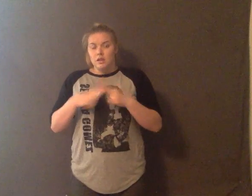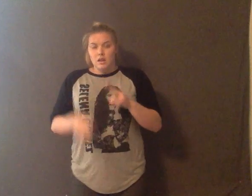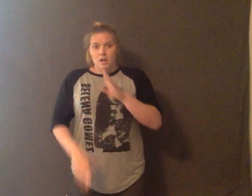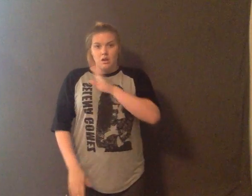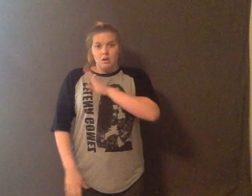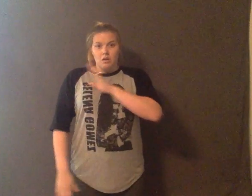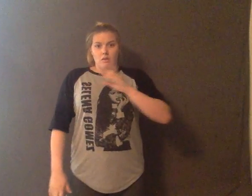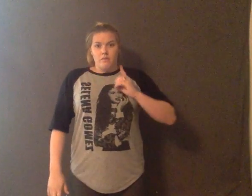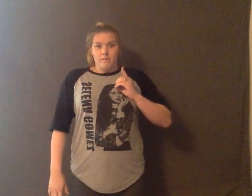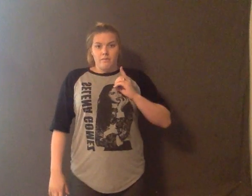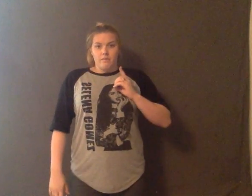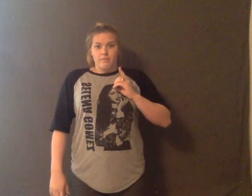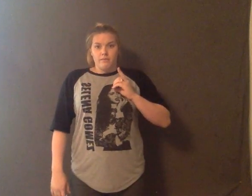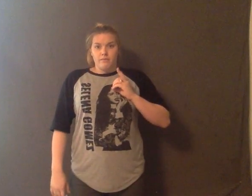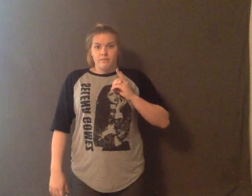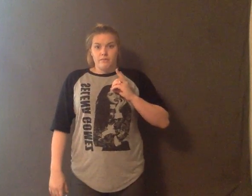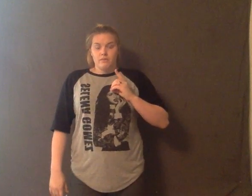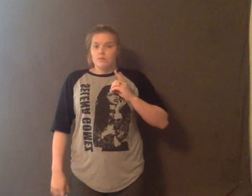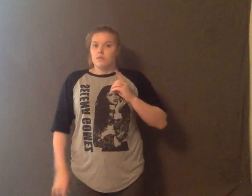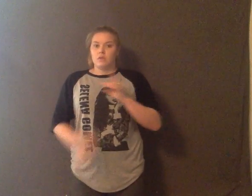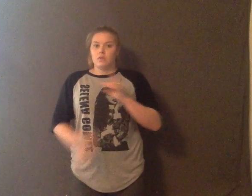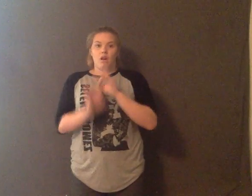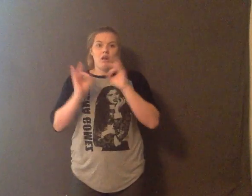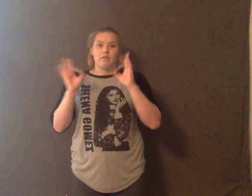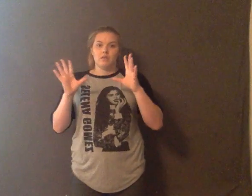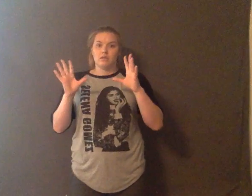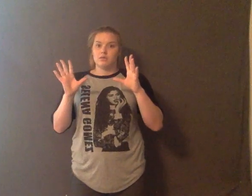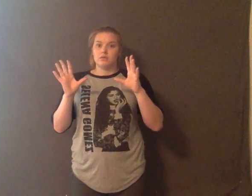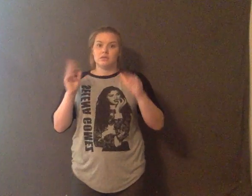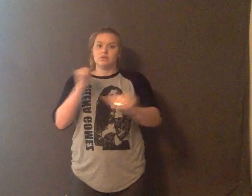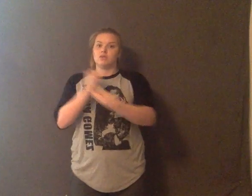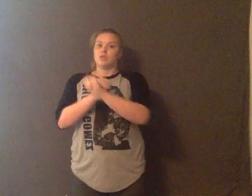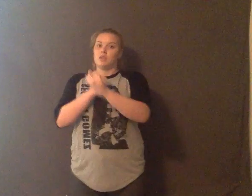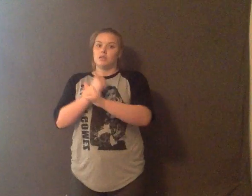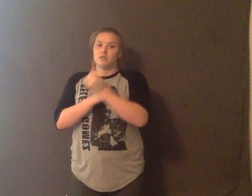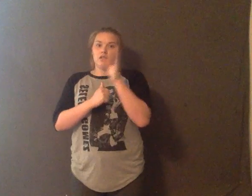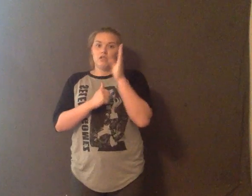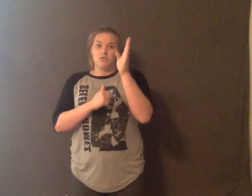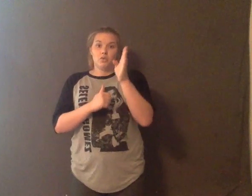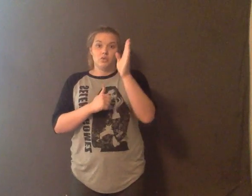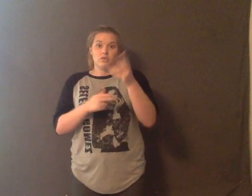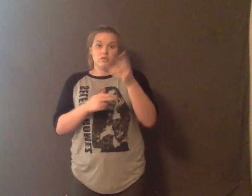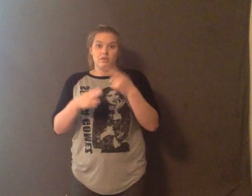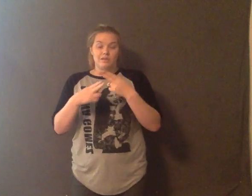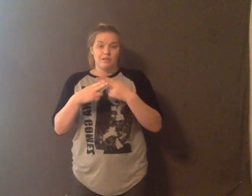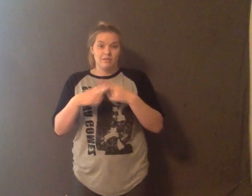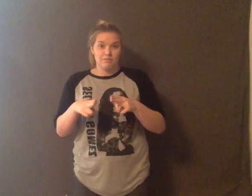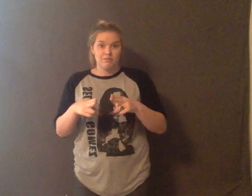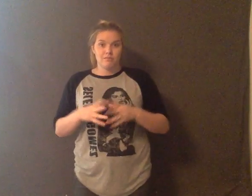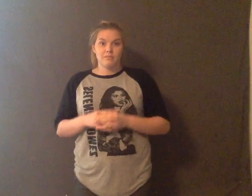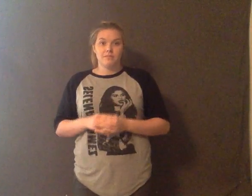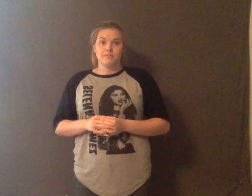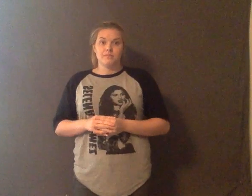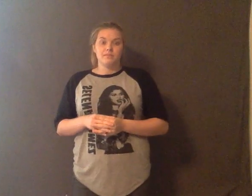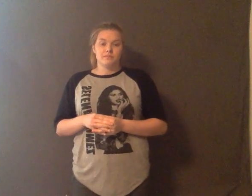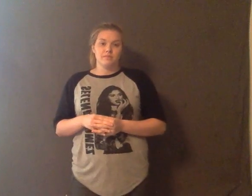Creek, quote, a crisis and major threat to the future of the American egg industry. The American Egg Board considers a successful egg